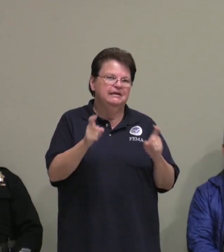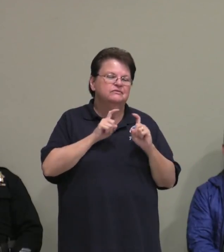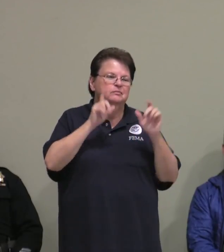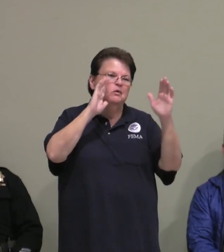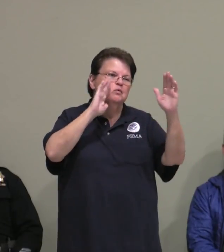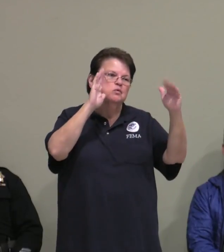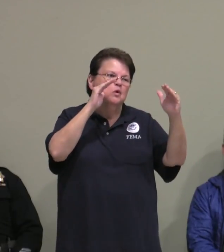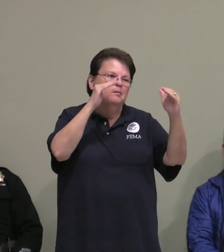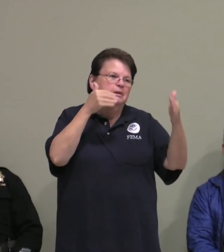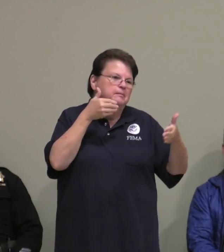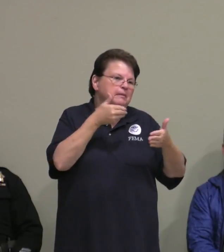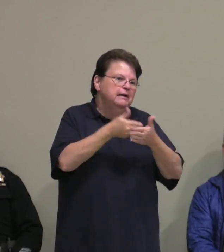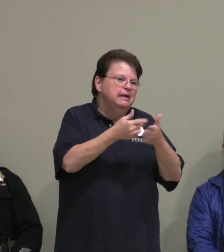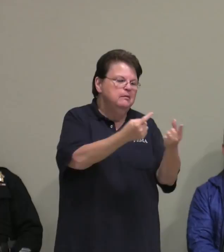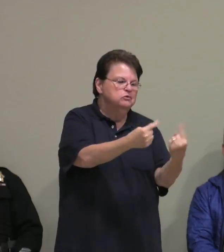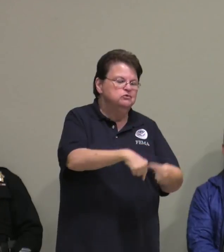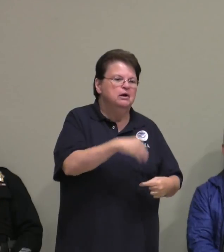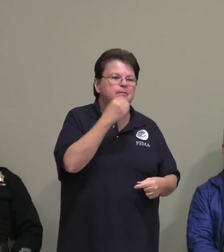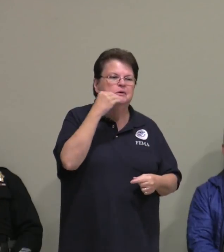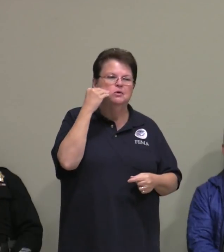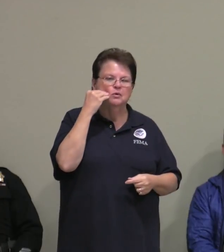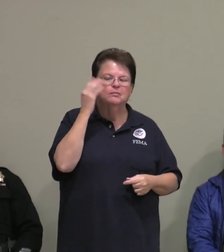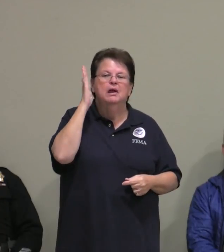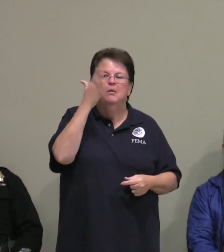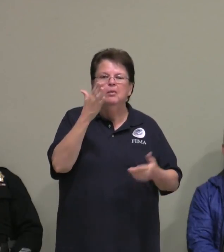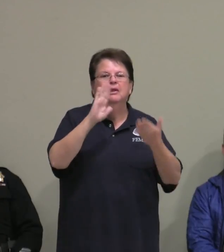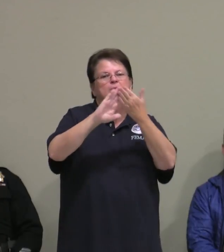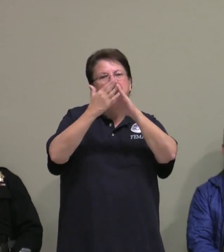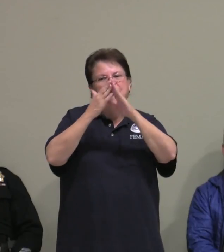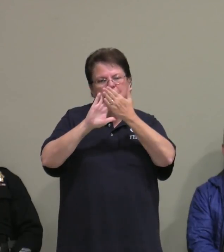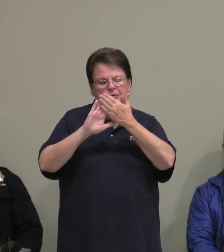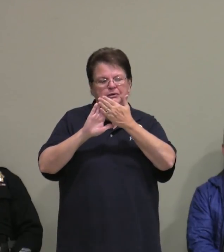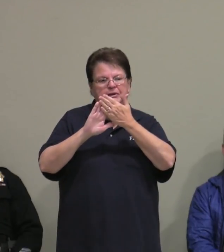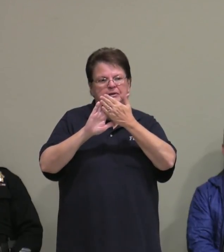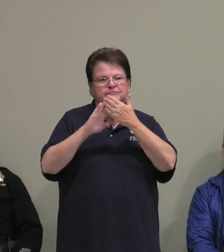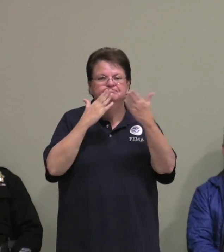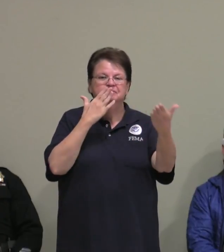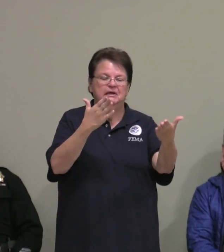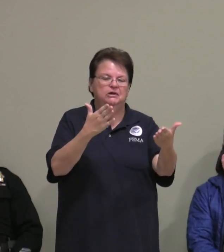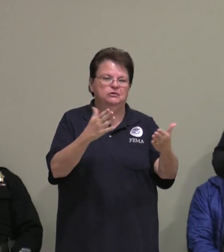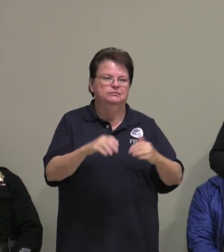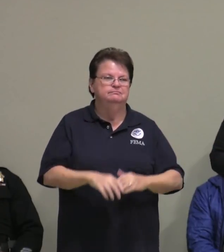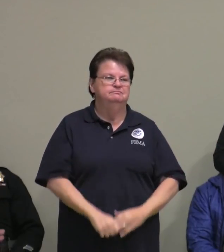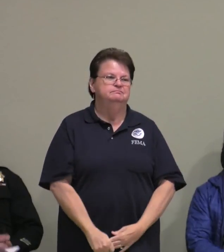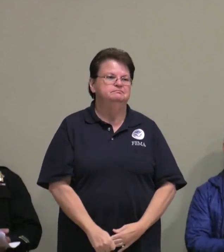that my neighbors are coming home and I'm going to have my community. Thank you.